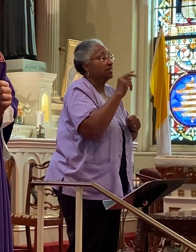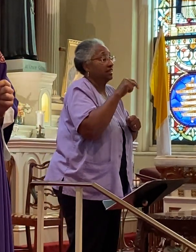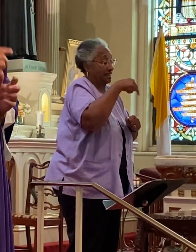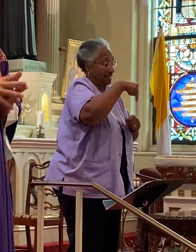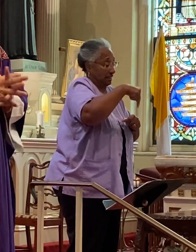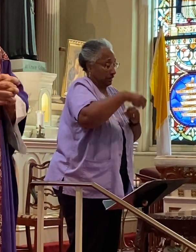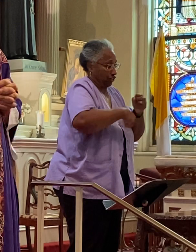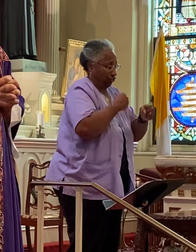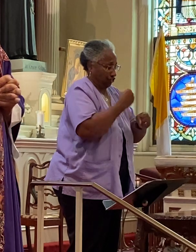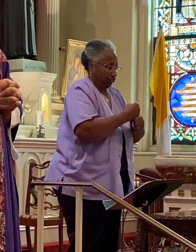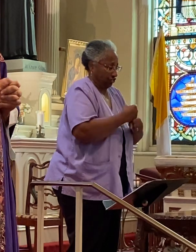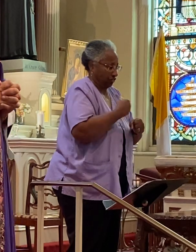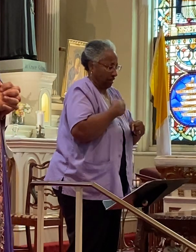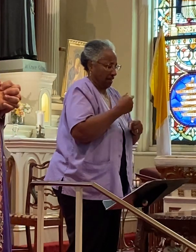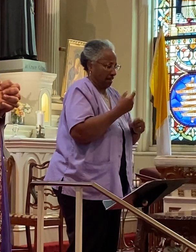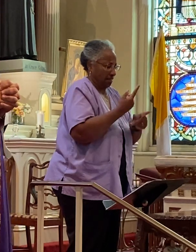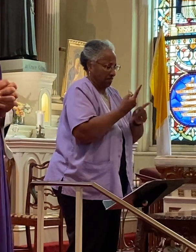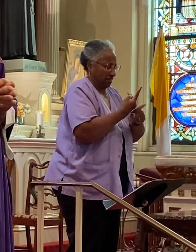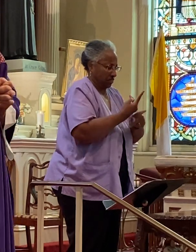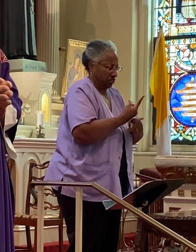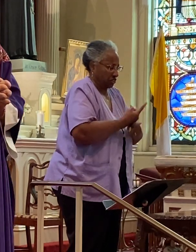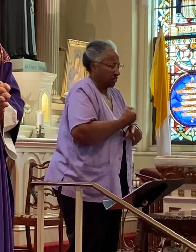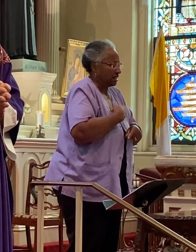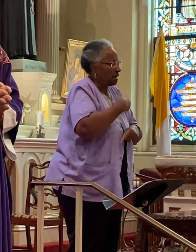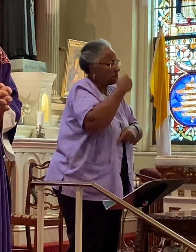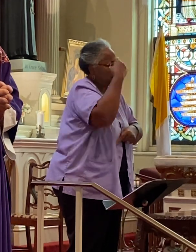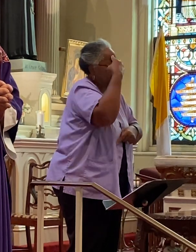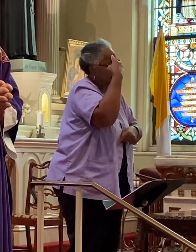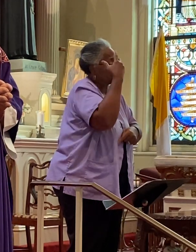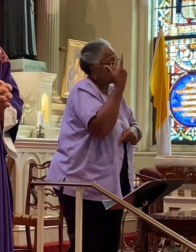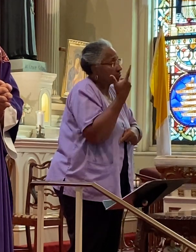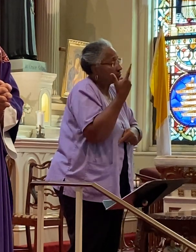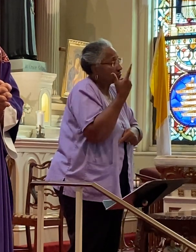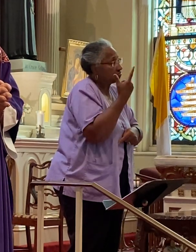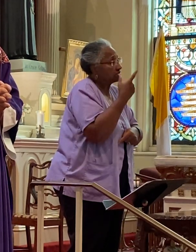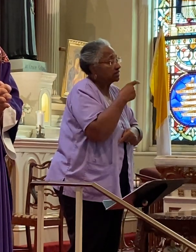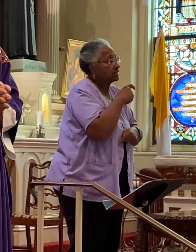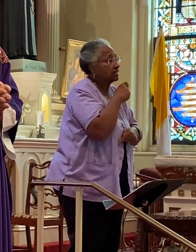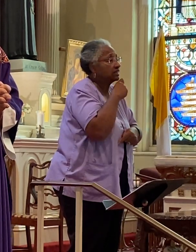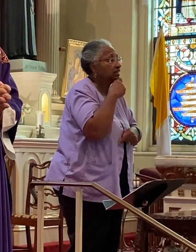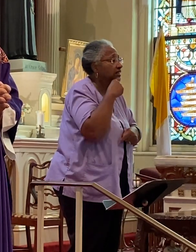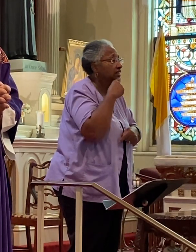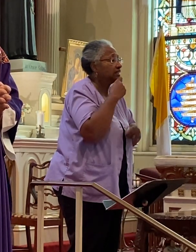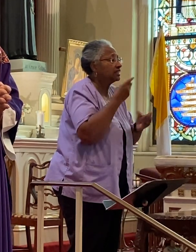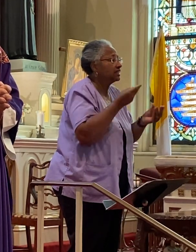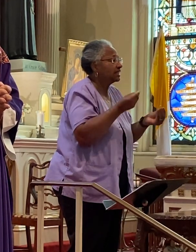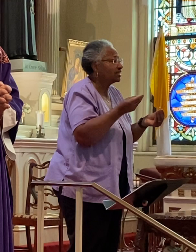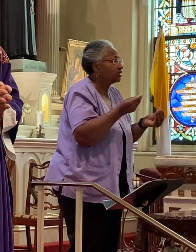year is that the desert is a very special